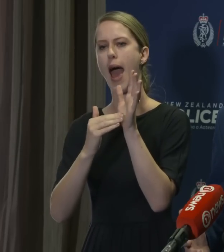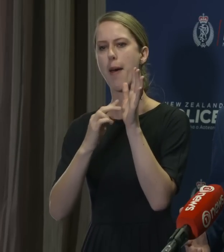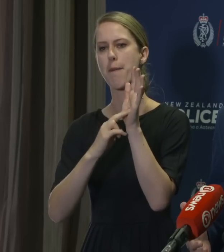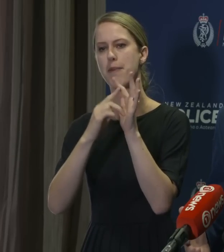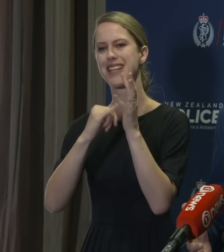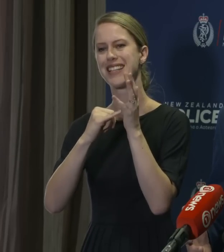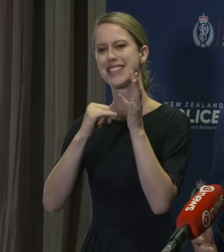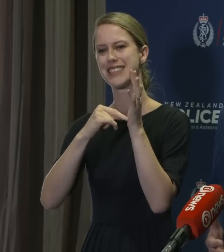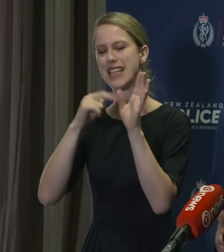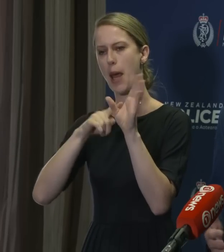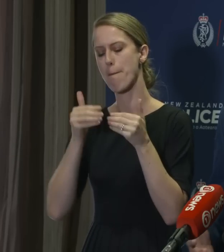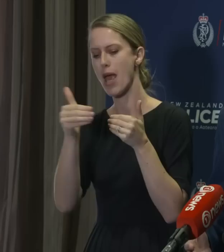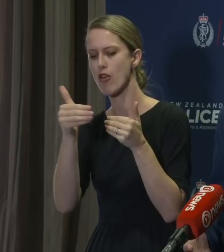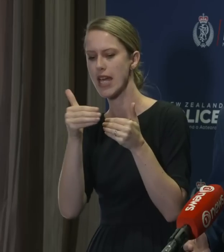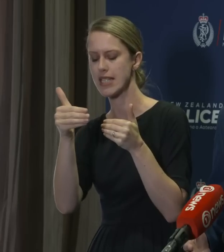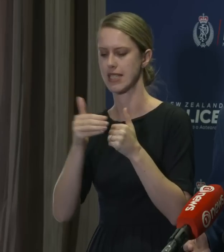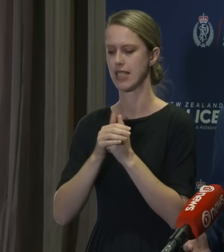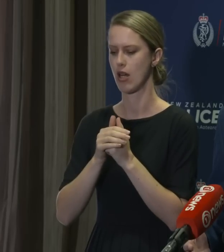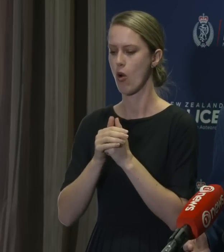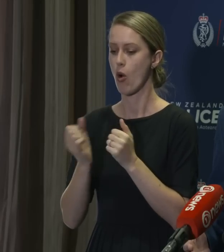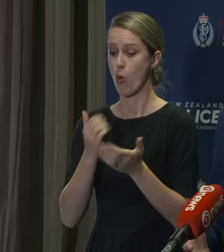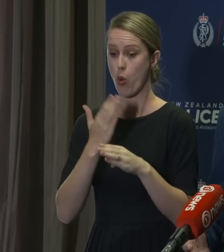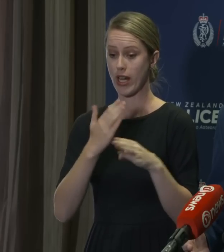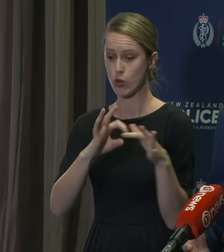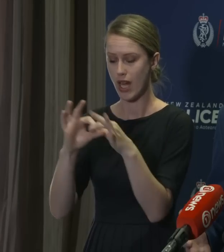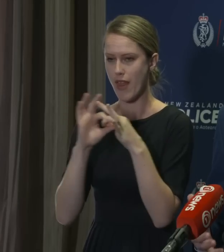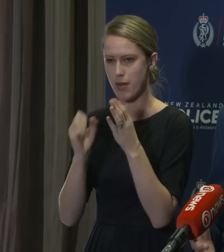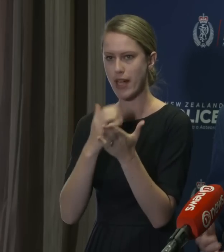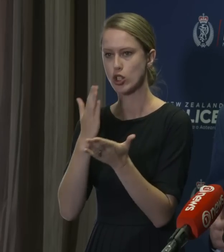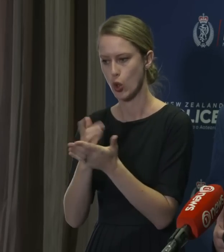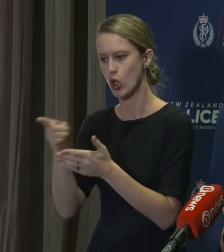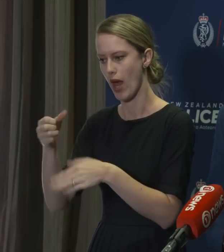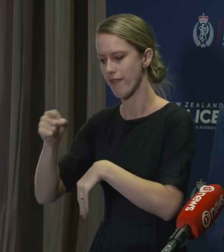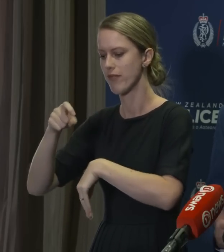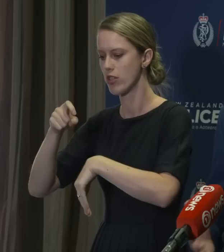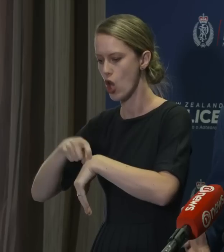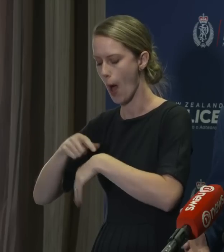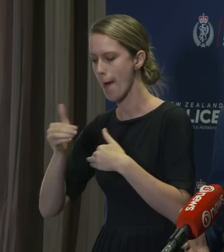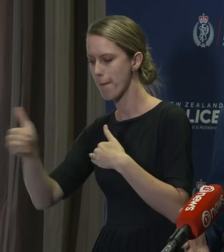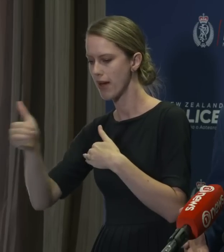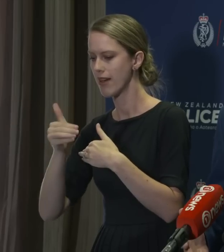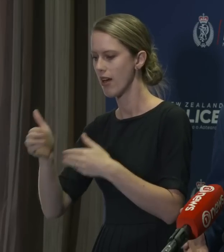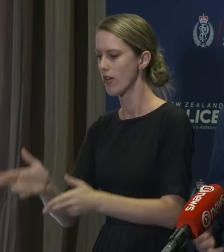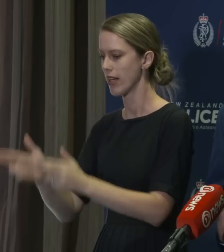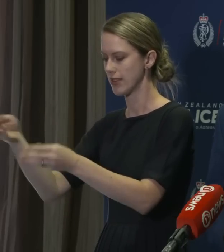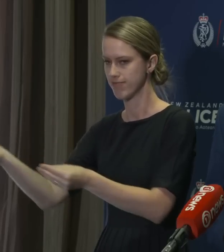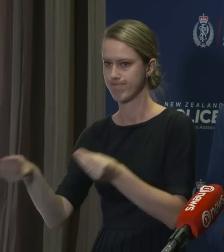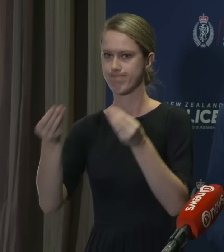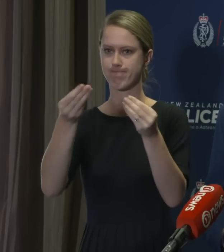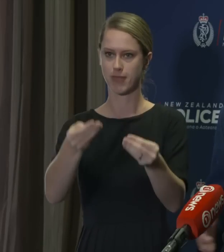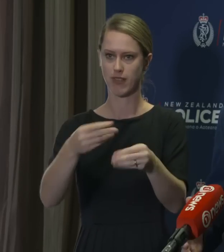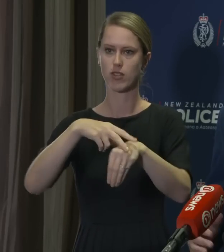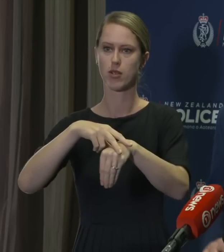everyone to ensure we give them every assistance to take those firearms off them, get